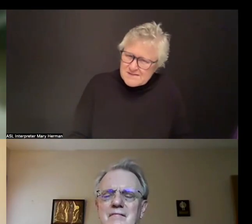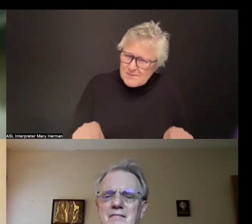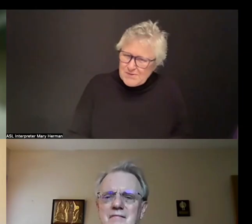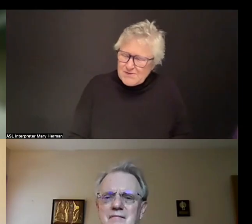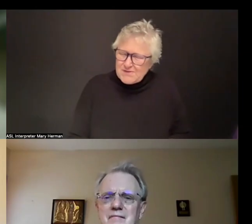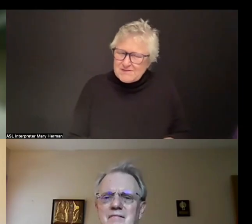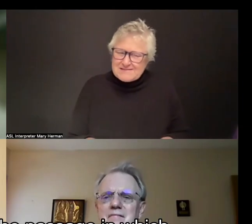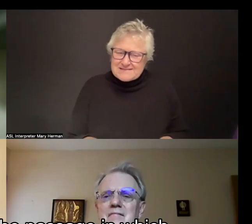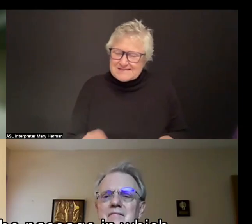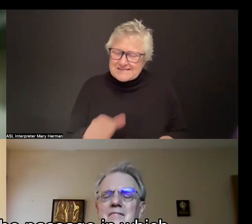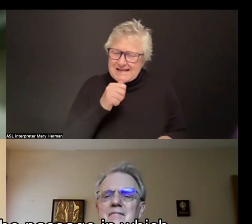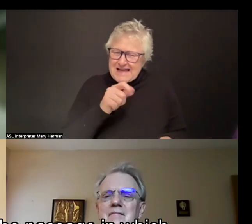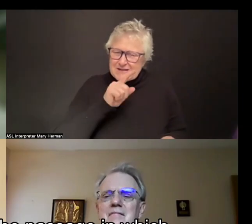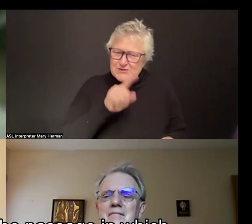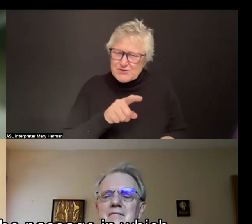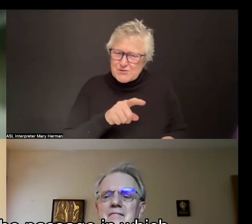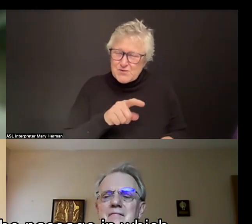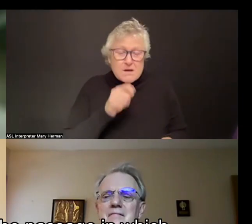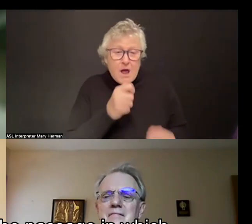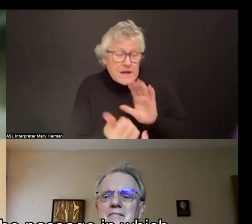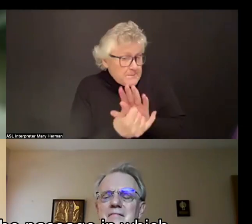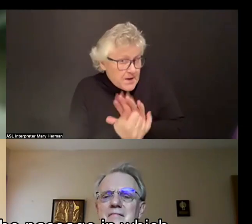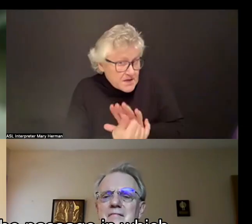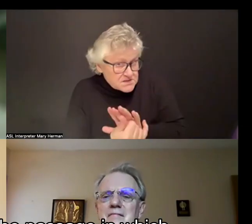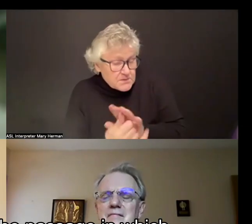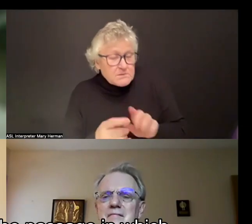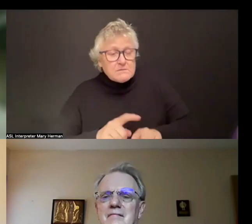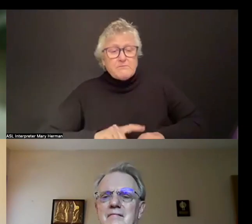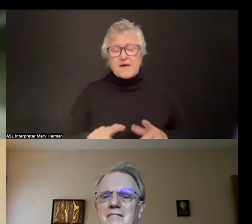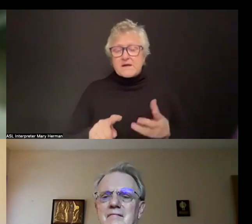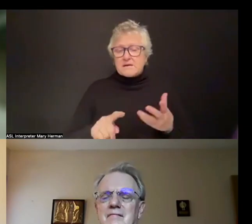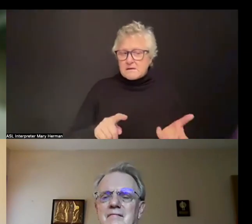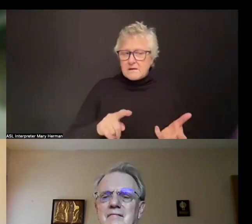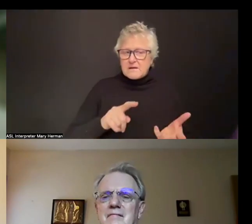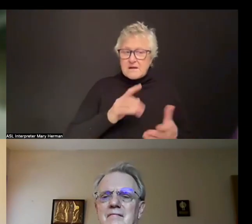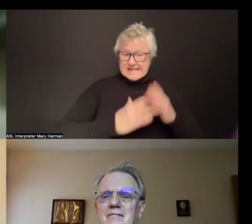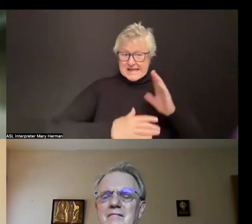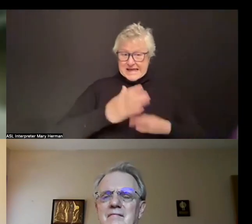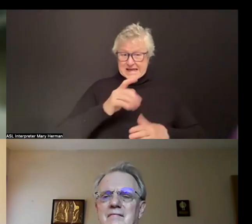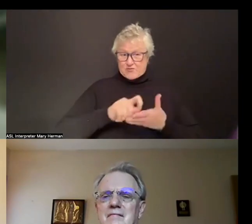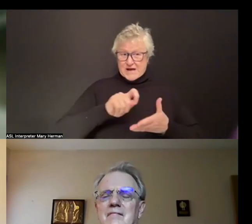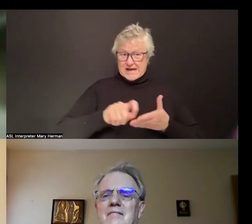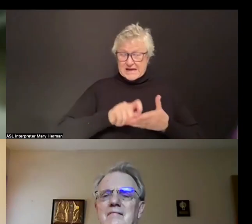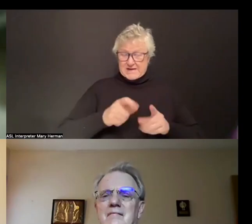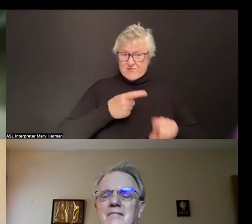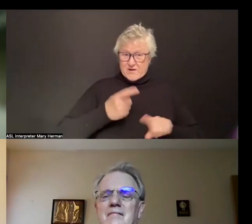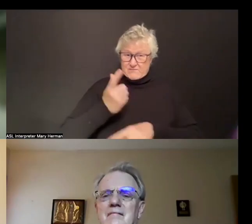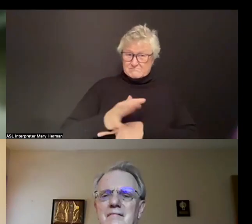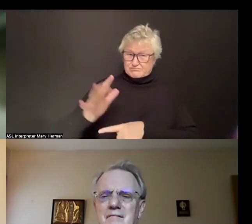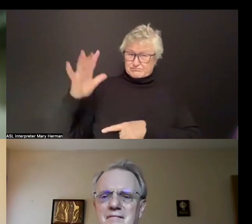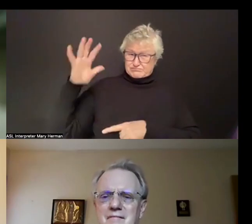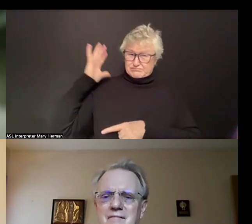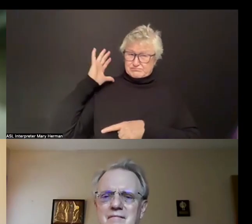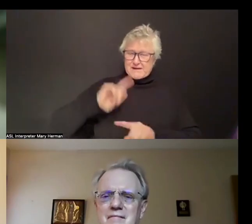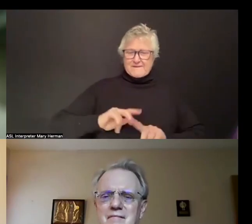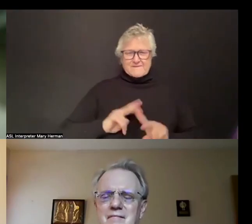impossible. Marion pointed to the passage in which Hannah addresses her friend Sarah in the street, and Sarah doesn't know her. That's one of the parts I skipped over. Yeah.